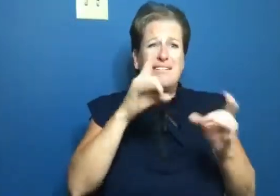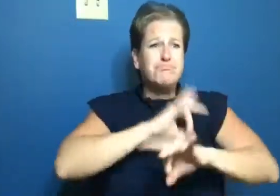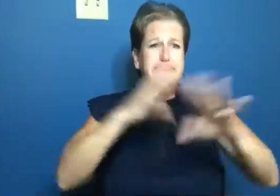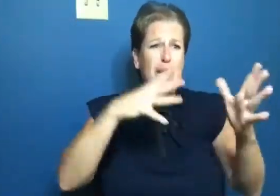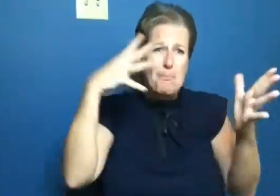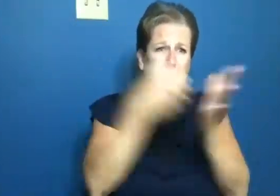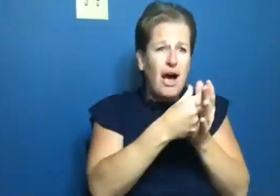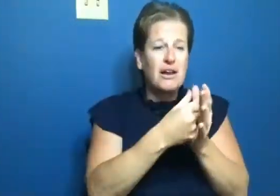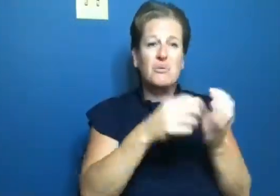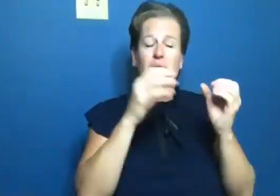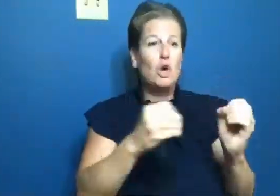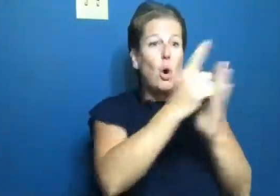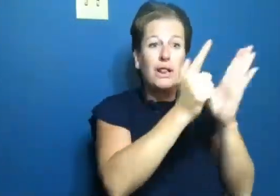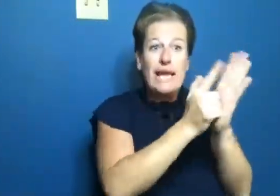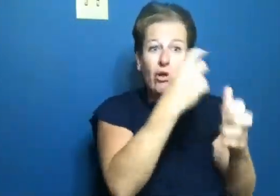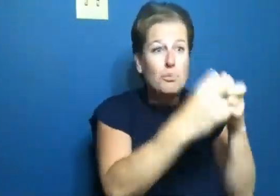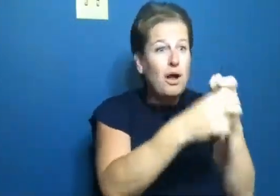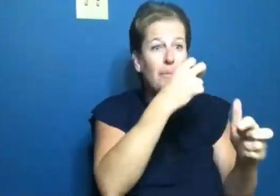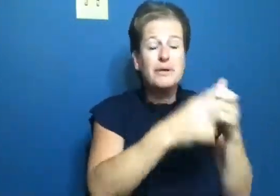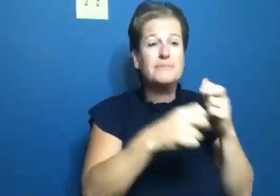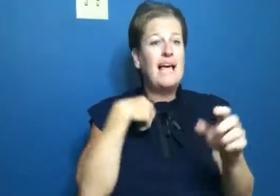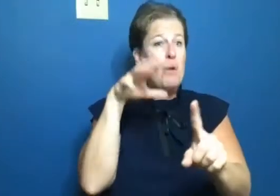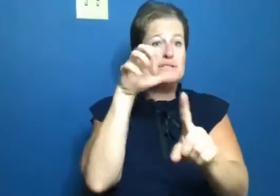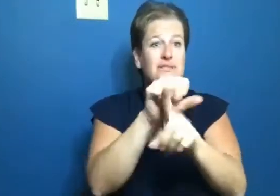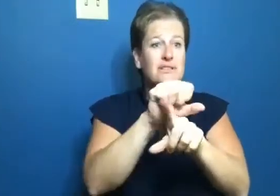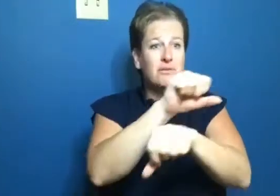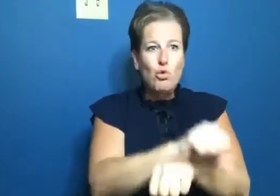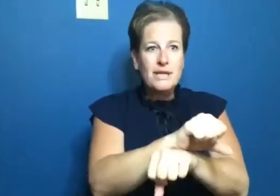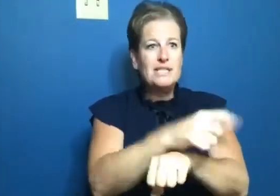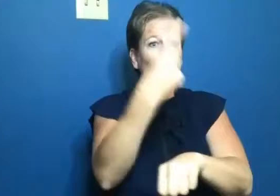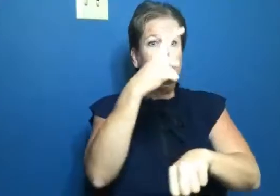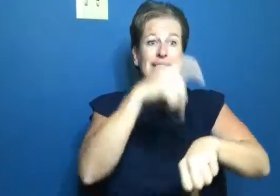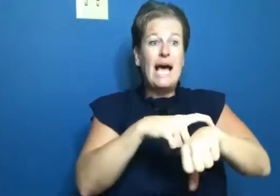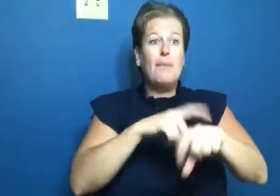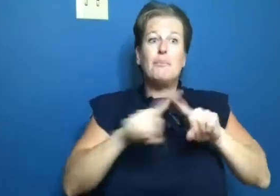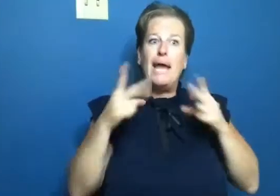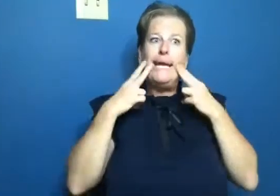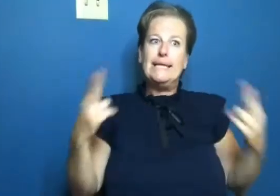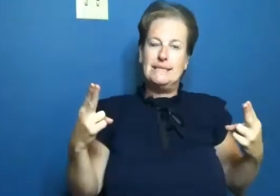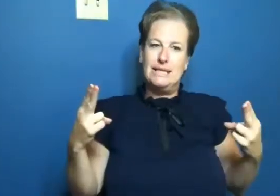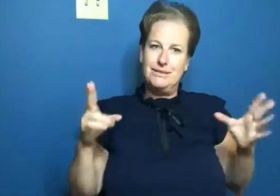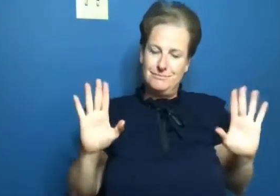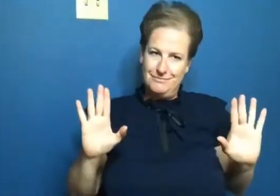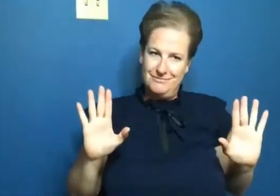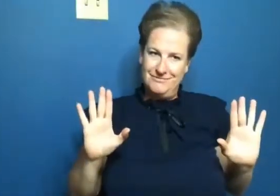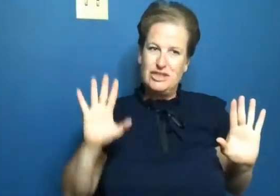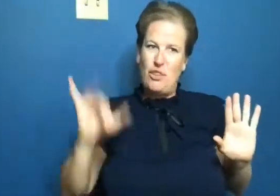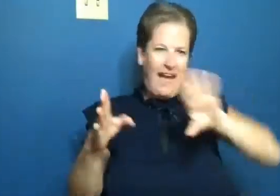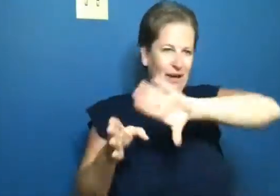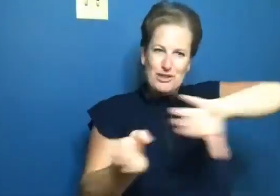consequences. I was only arrested once, and I was innocent, so that was off the table. So